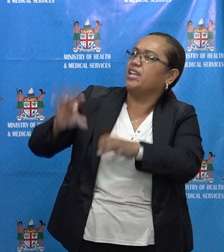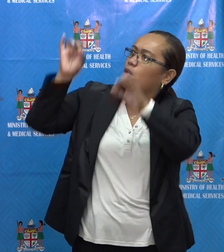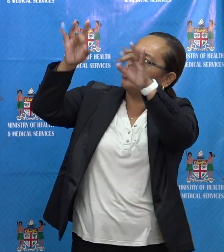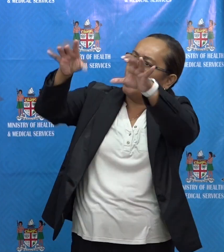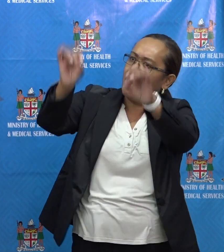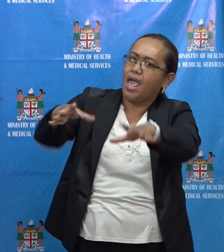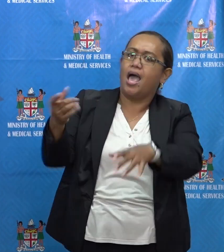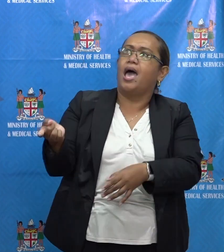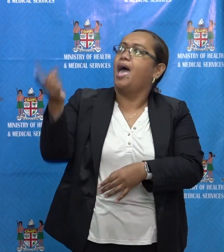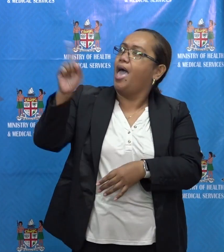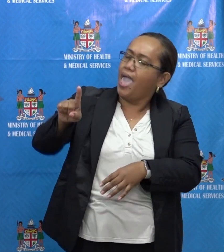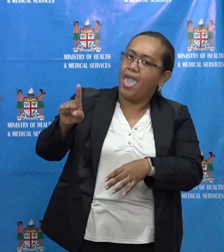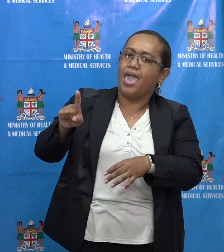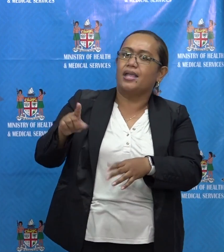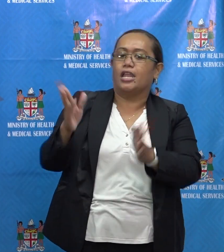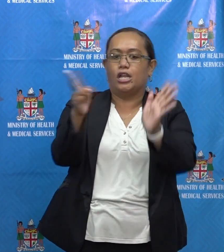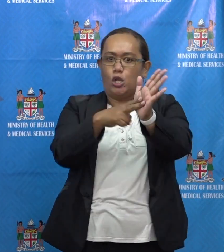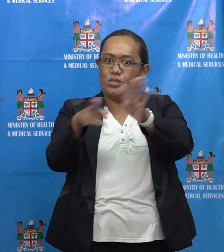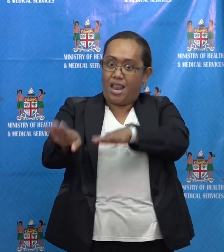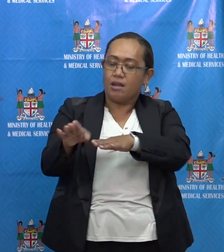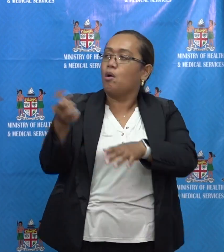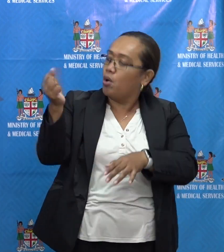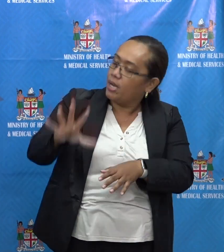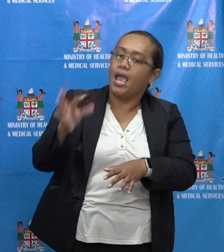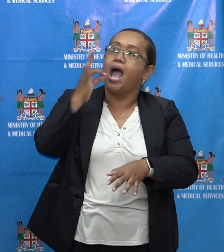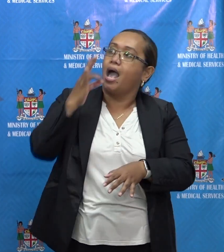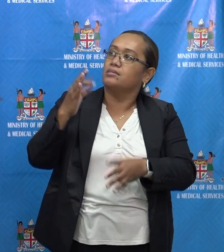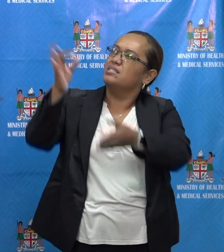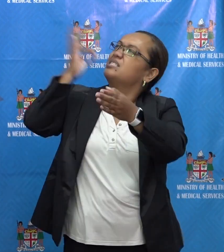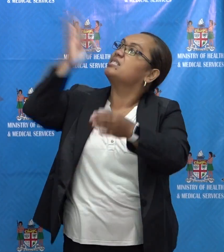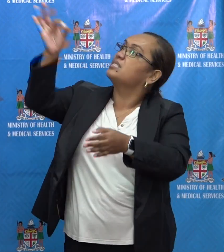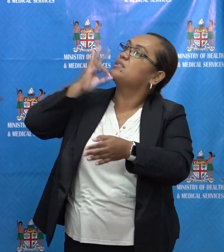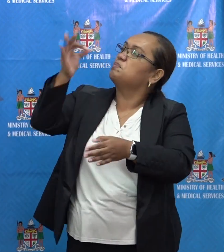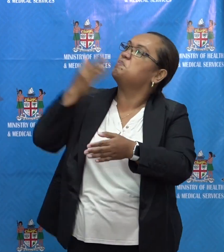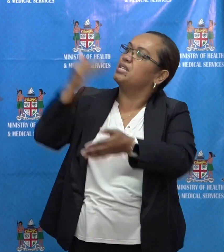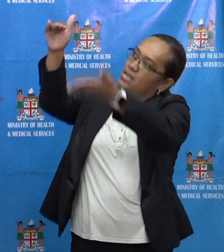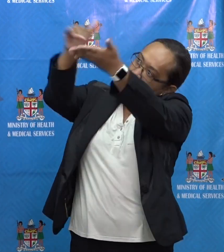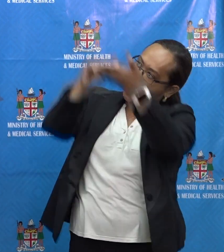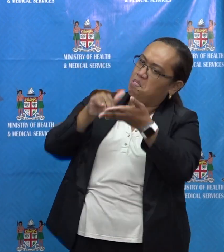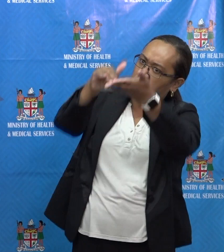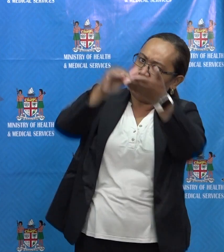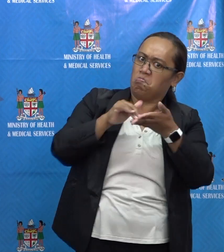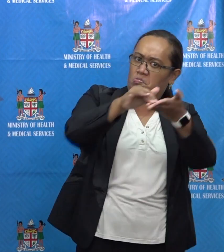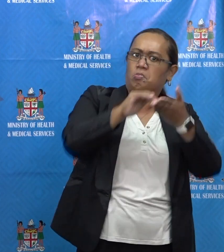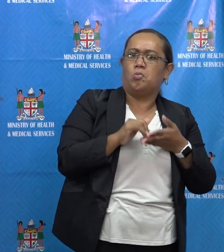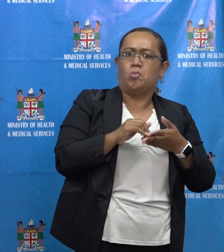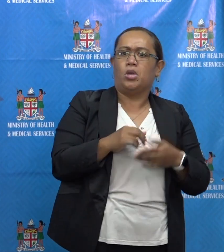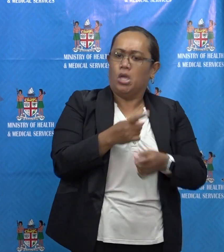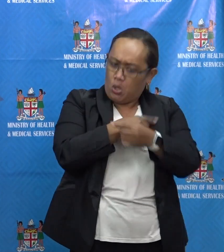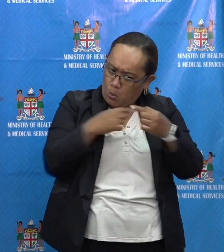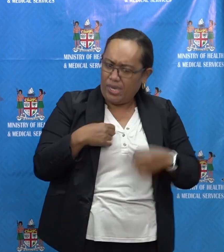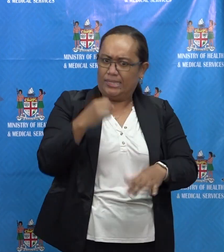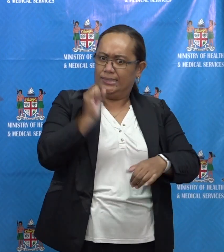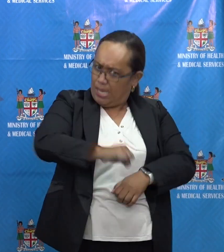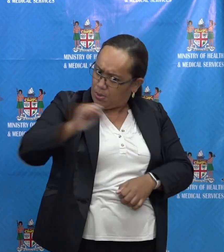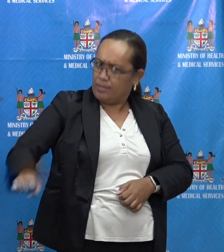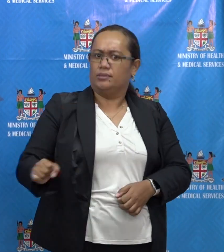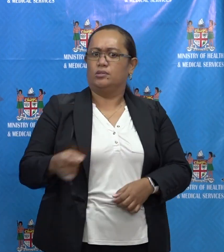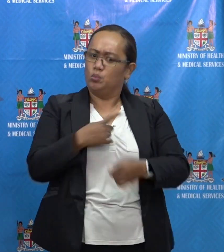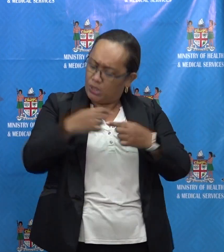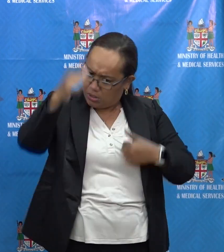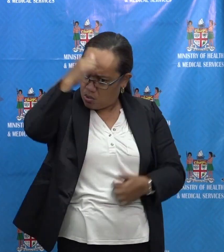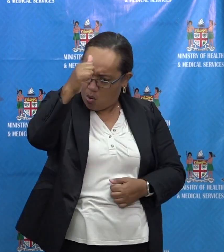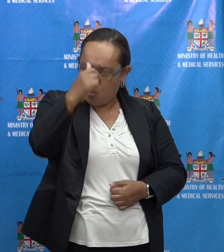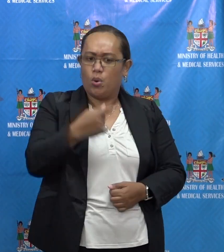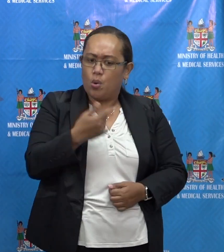parameters, and we are aspiring for those parameters, developed country parameters. That's how serious we are about this thing.